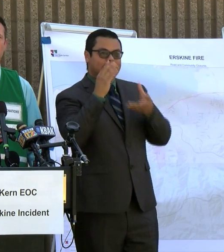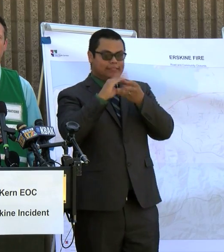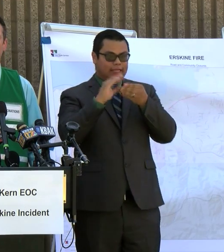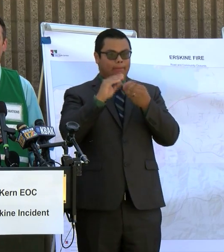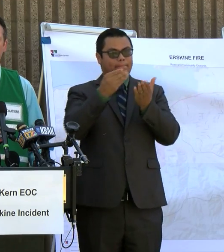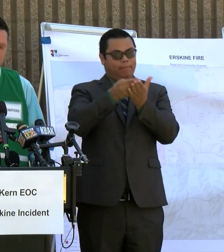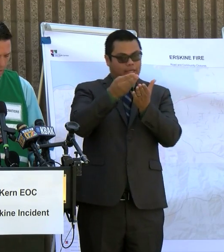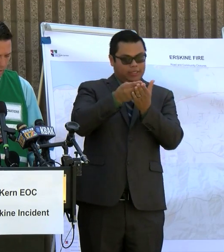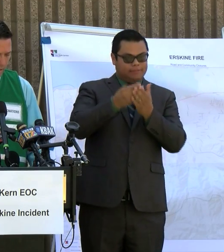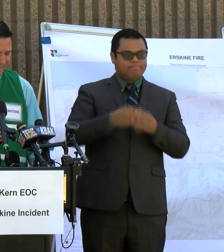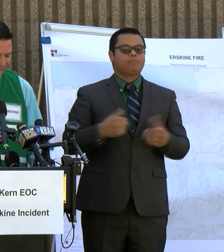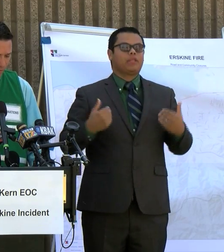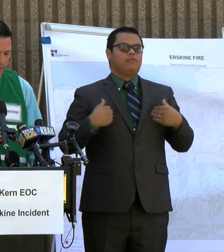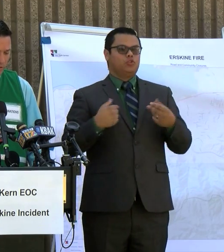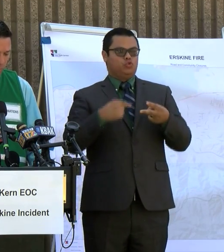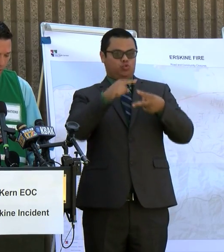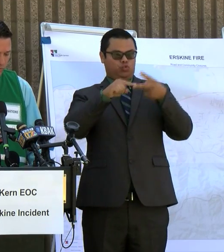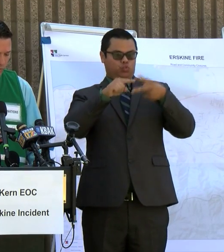are 2